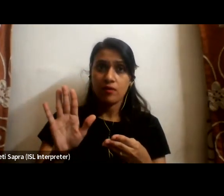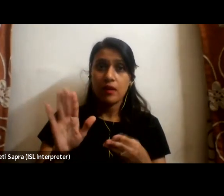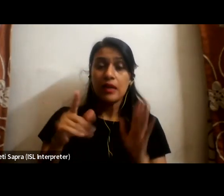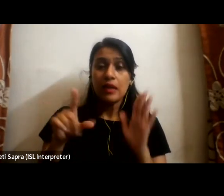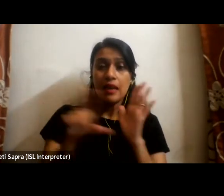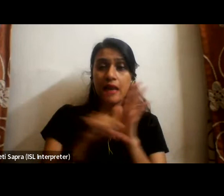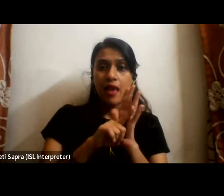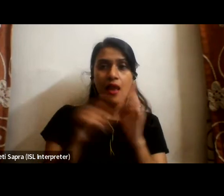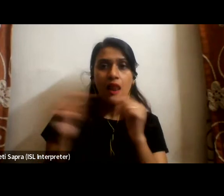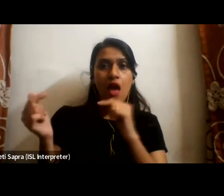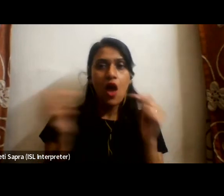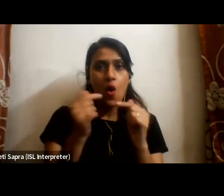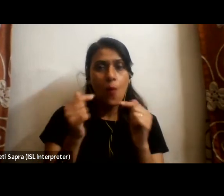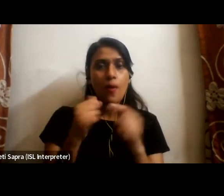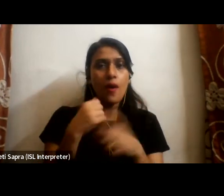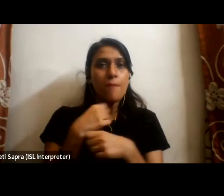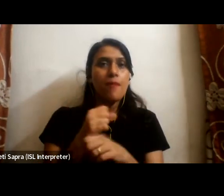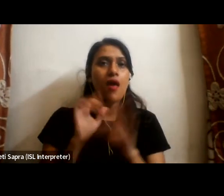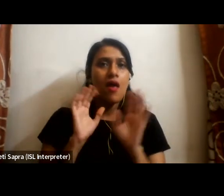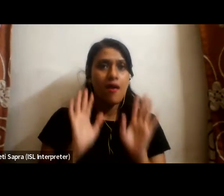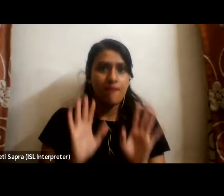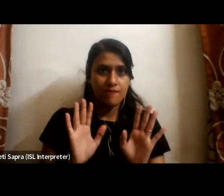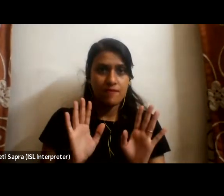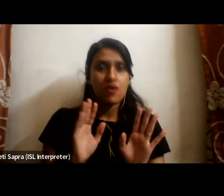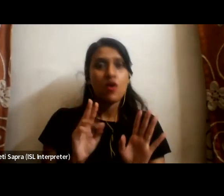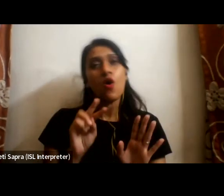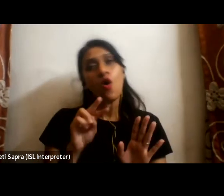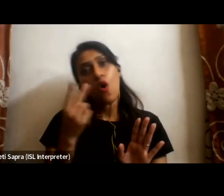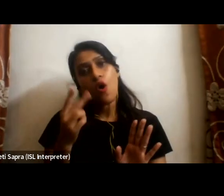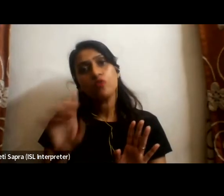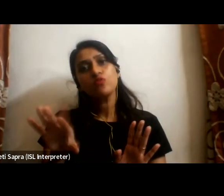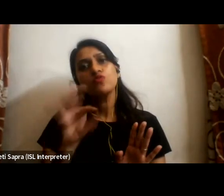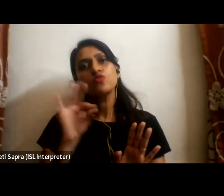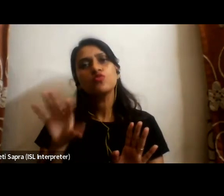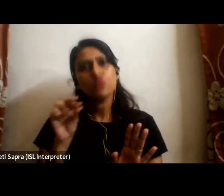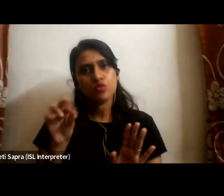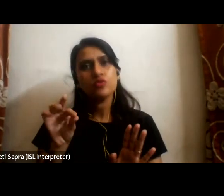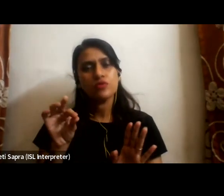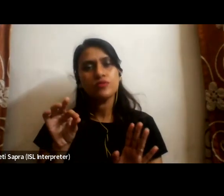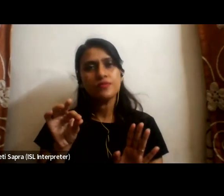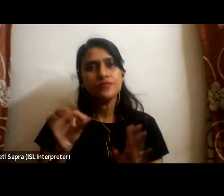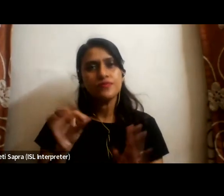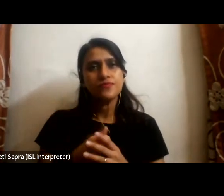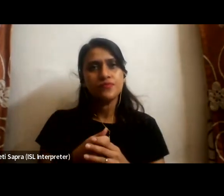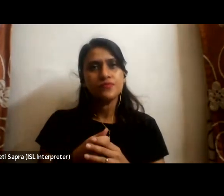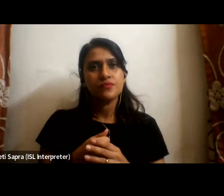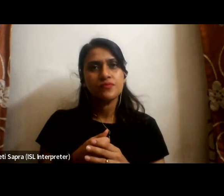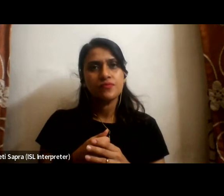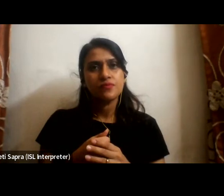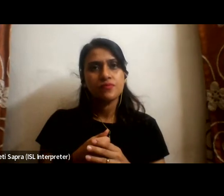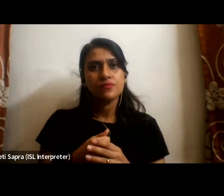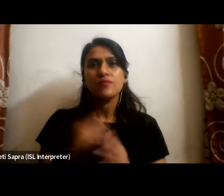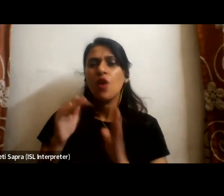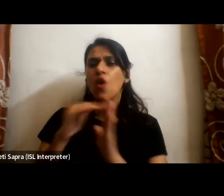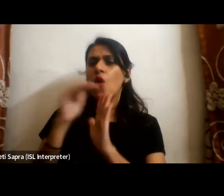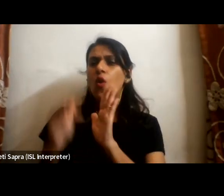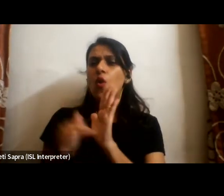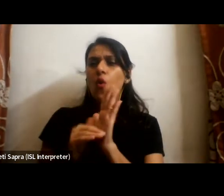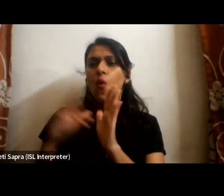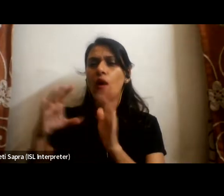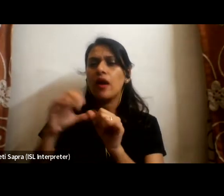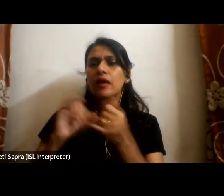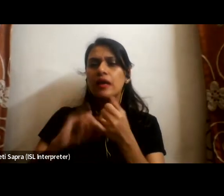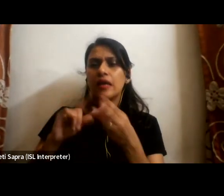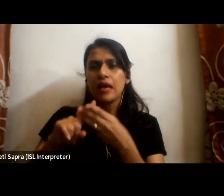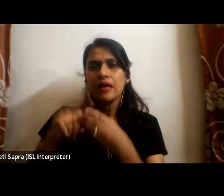argument to be made, or does or chooses not to take on cases where the lower courts have consistently